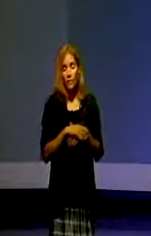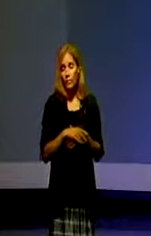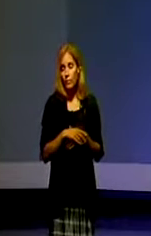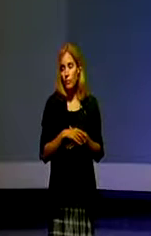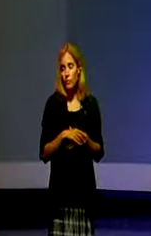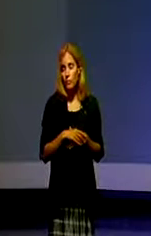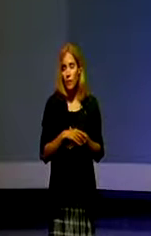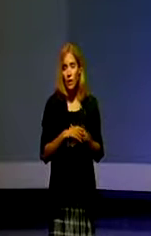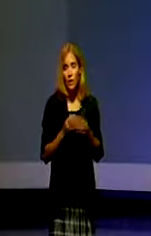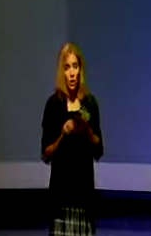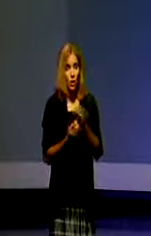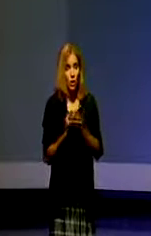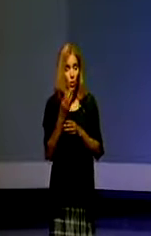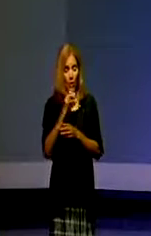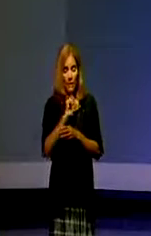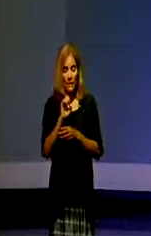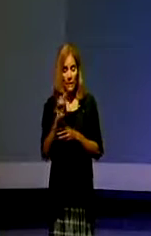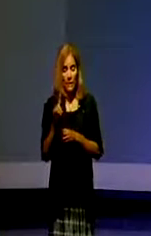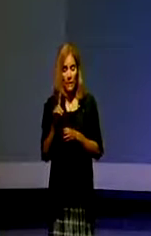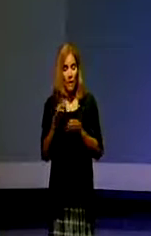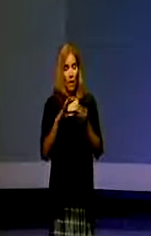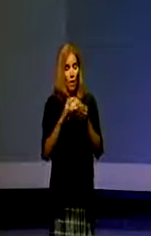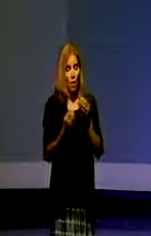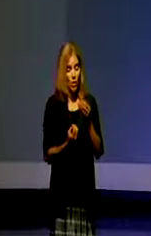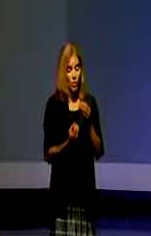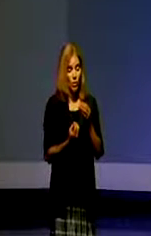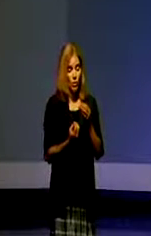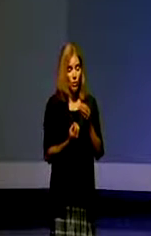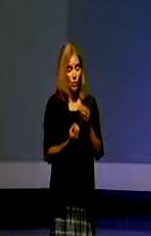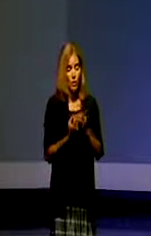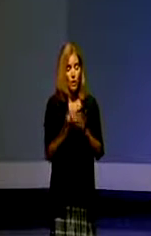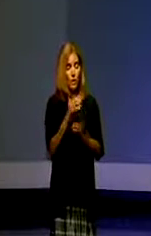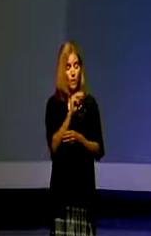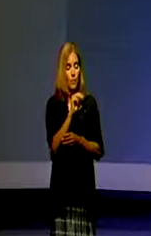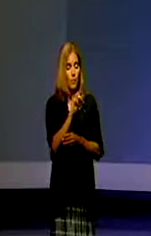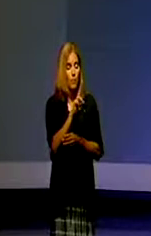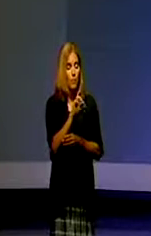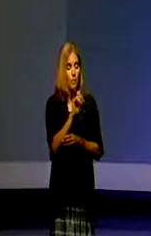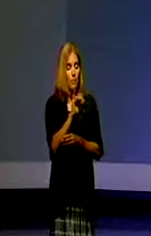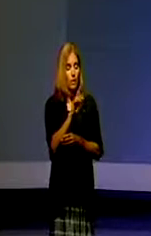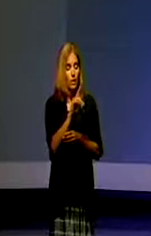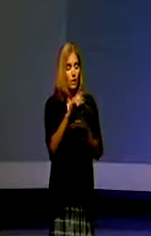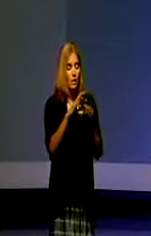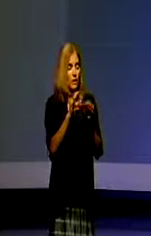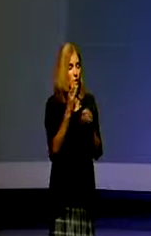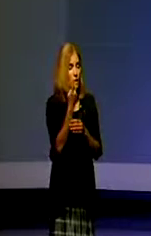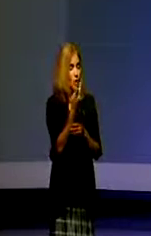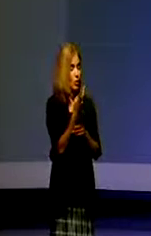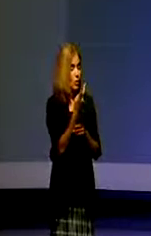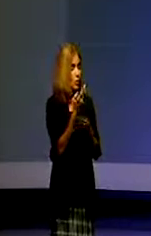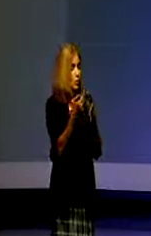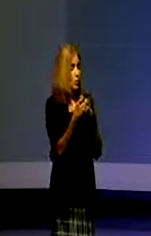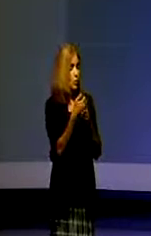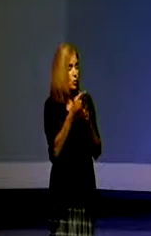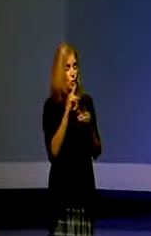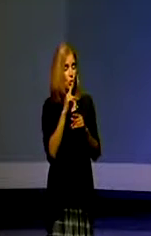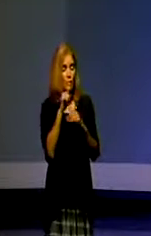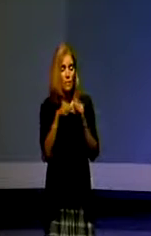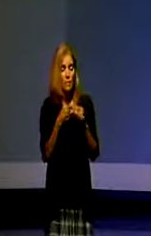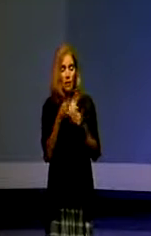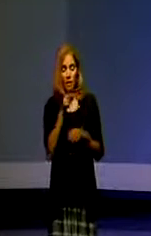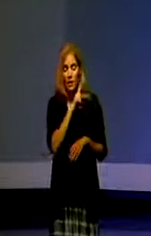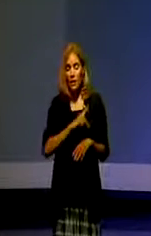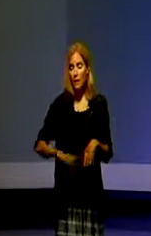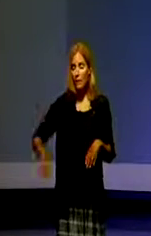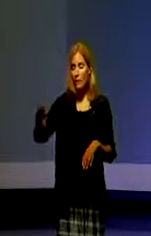of the growing seed, and then we look at the parable of the mustard seed, we find two new truths out about what the kingdom of God is